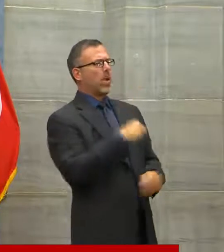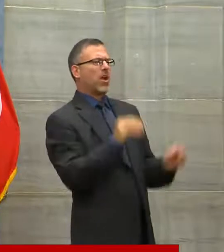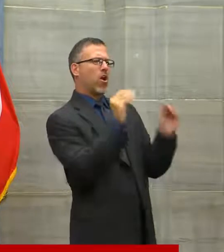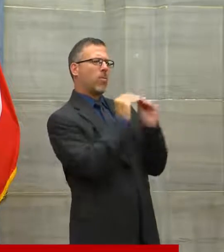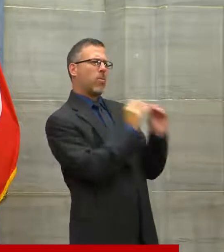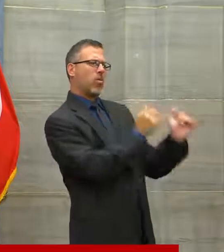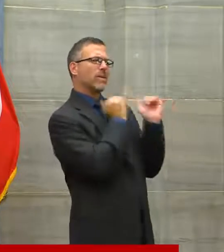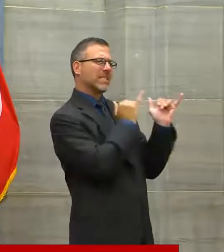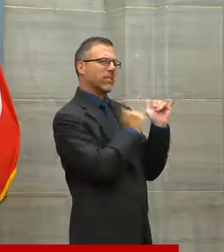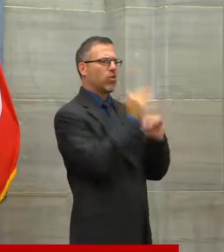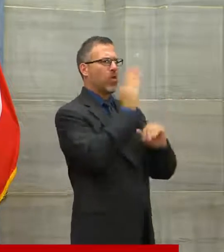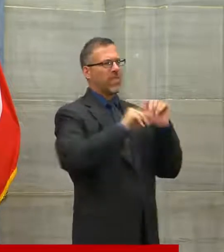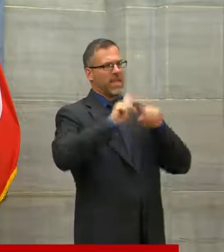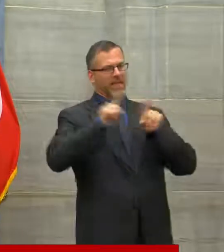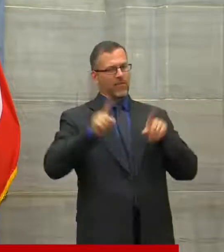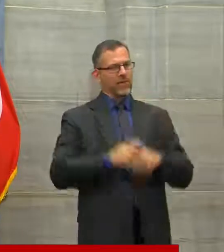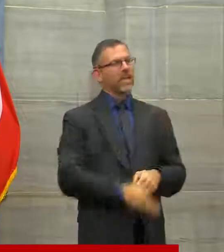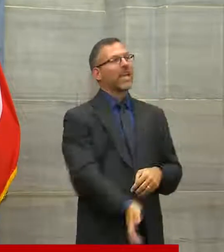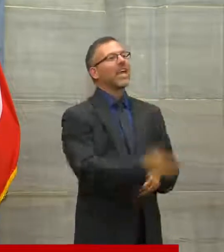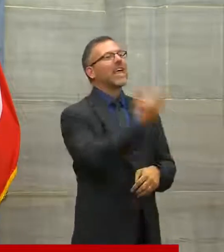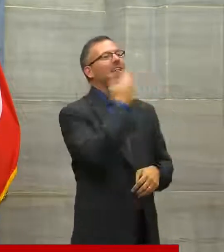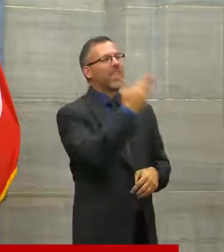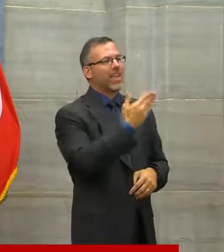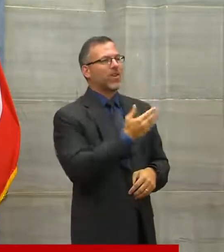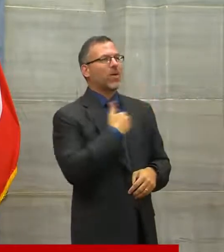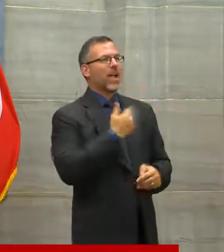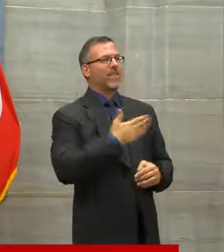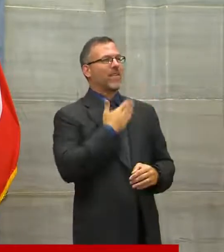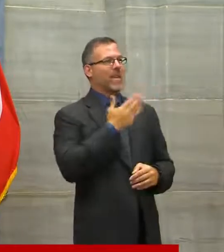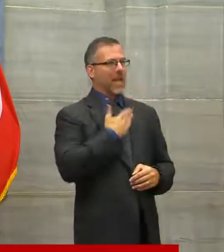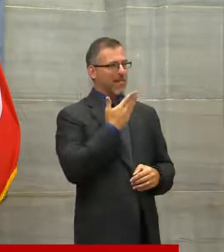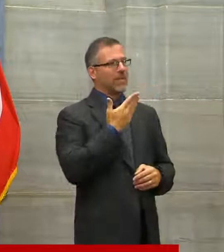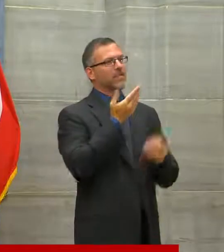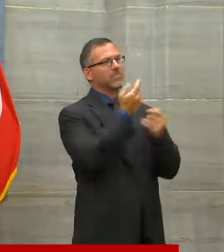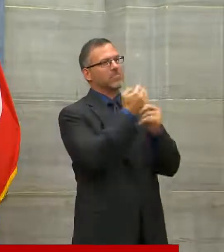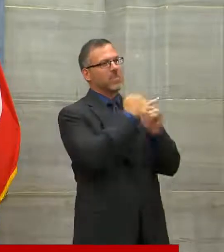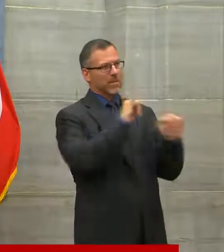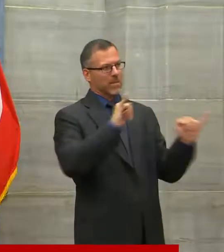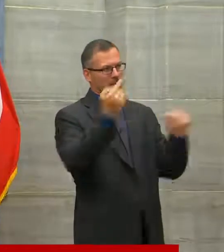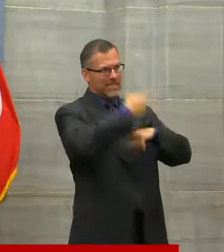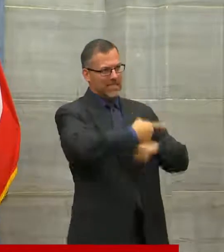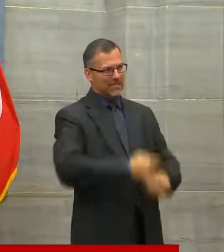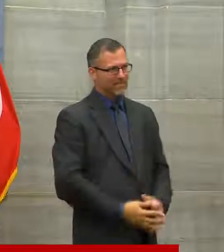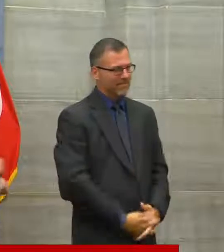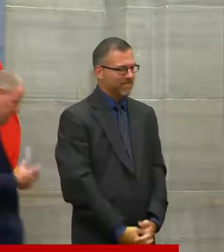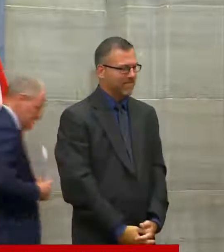unalike. Thank you. We wish you a healthy, safe, and happy Independence Day. Thanks.